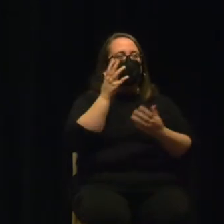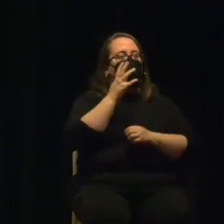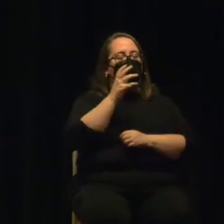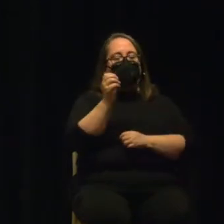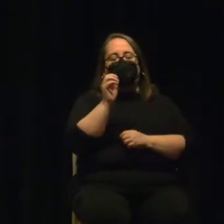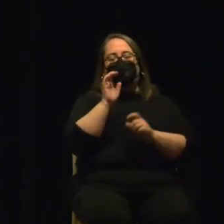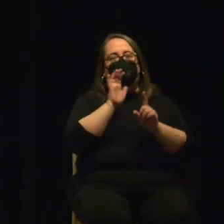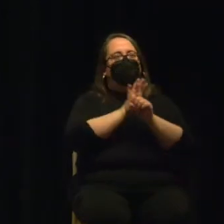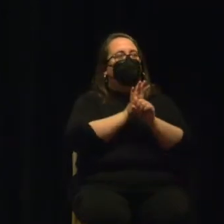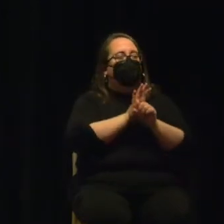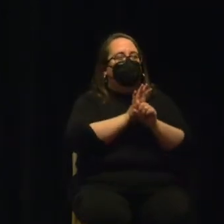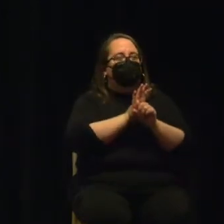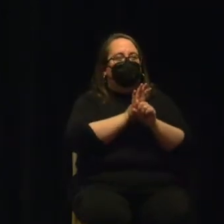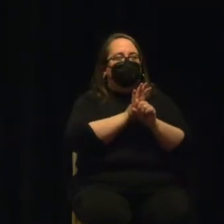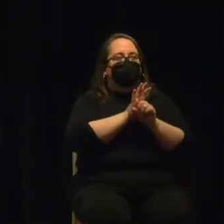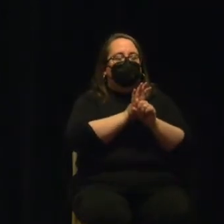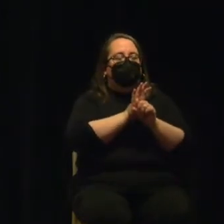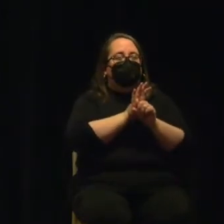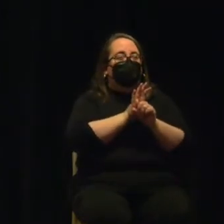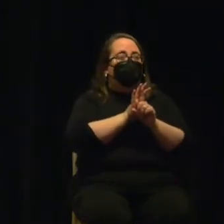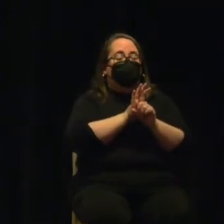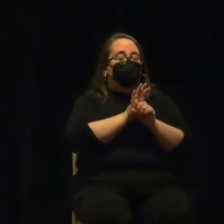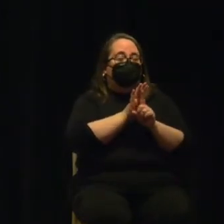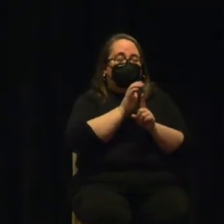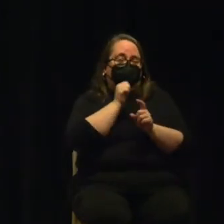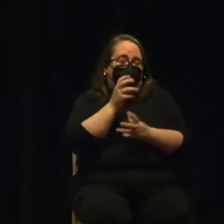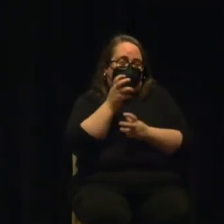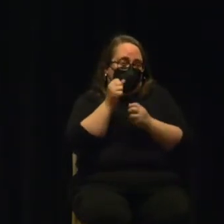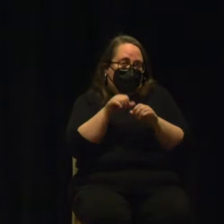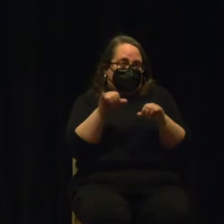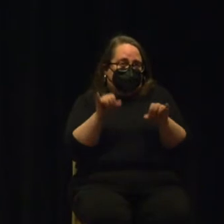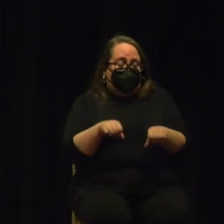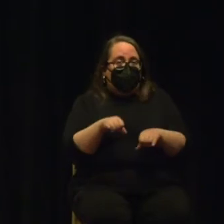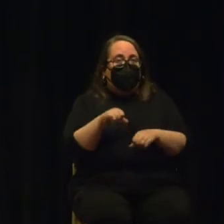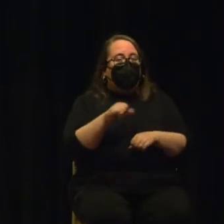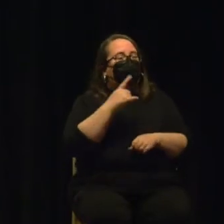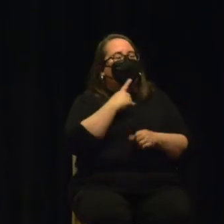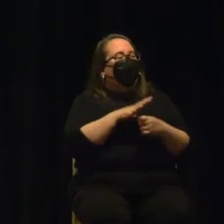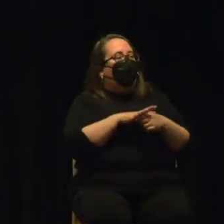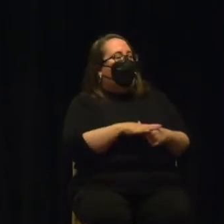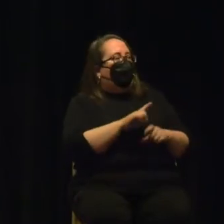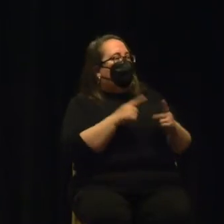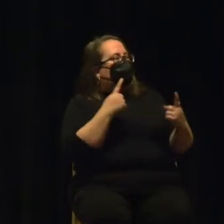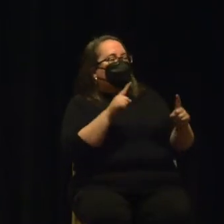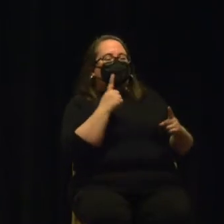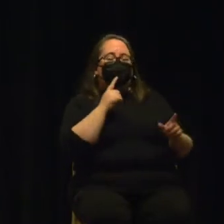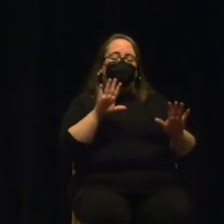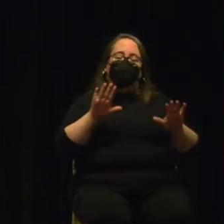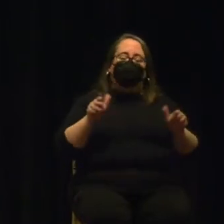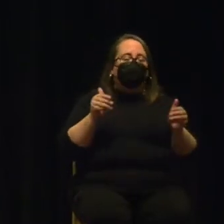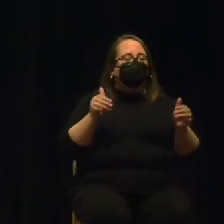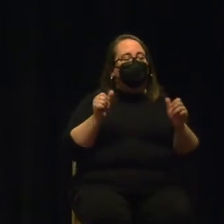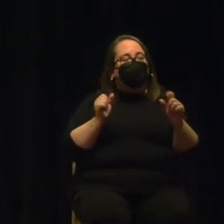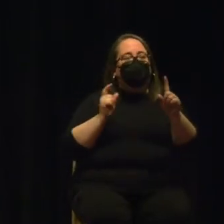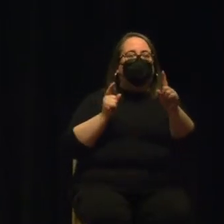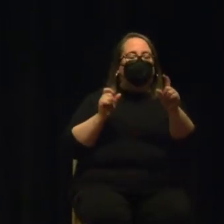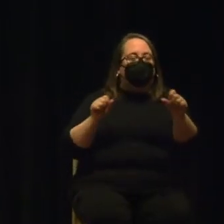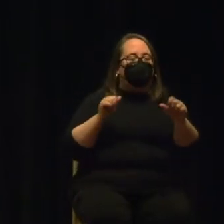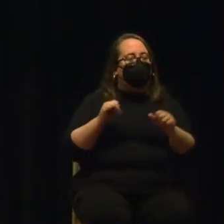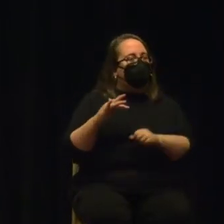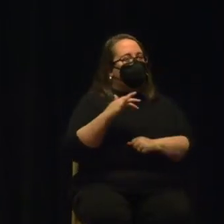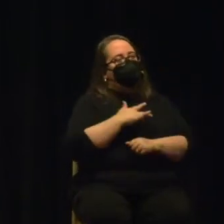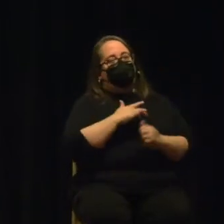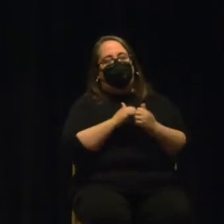his lack of belief in the system that said he was supposed to be one thing when he wanted to be something else. Like that just resonated